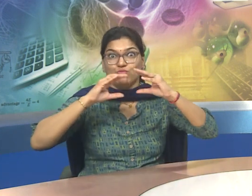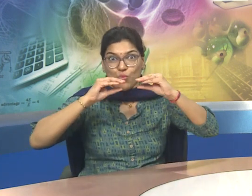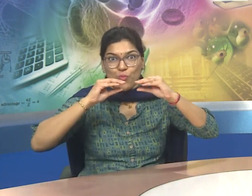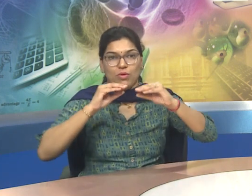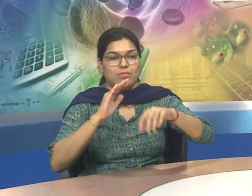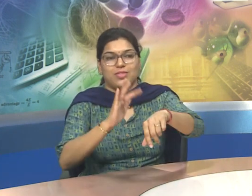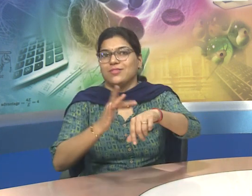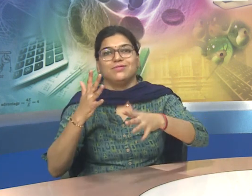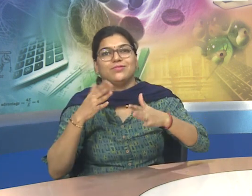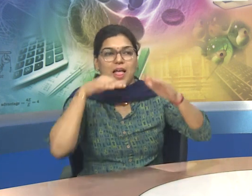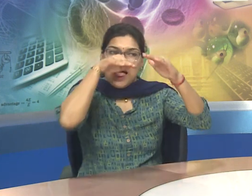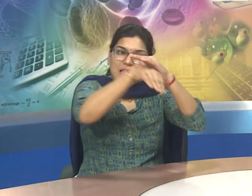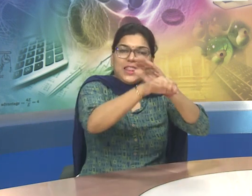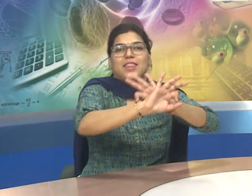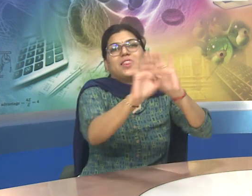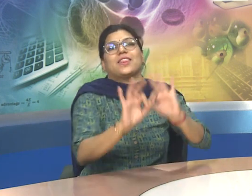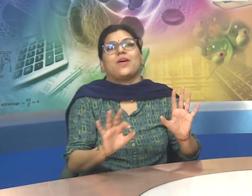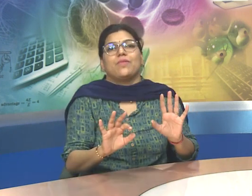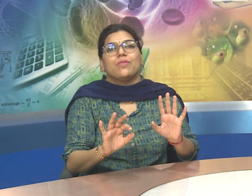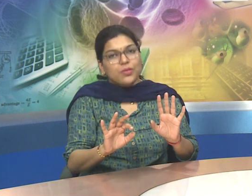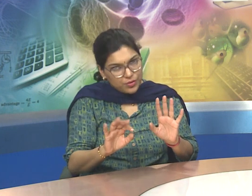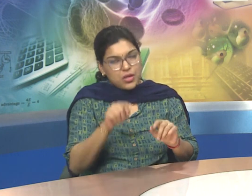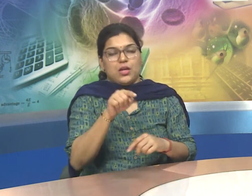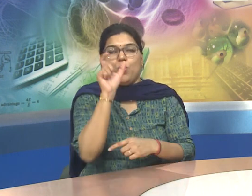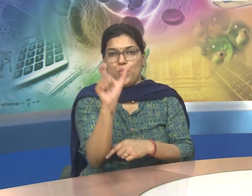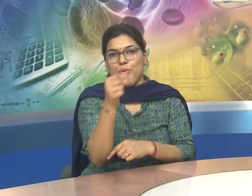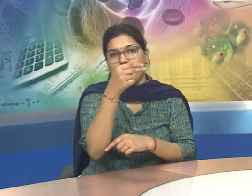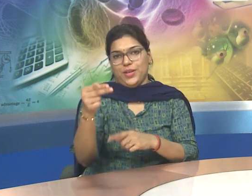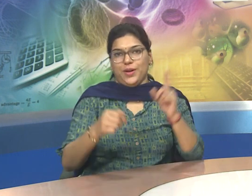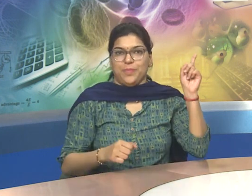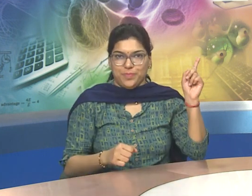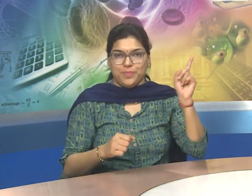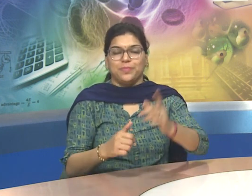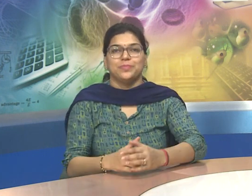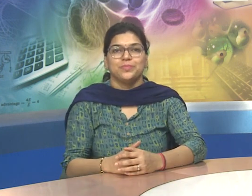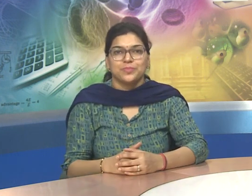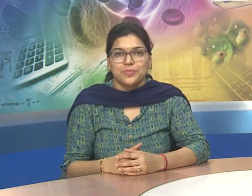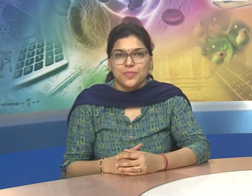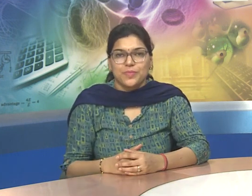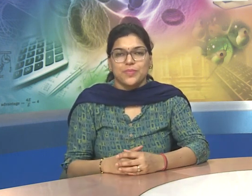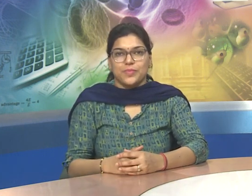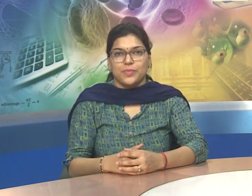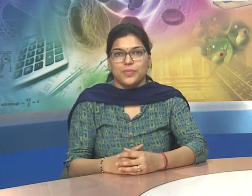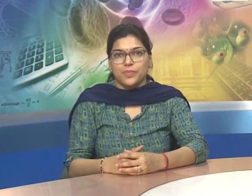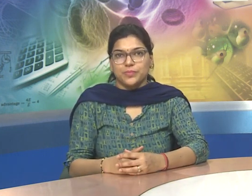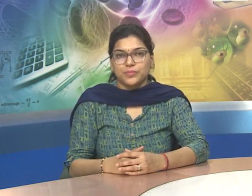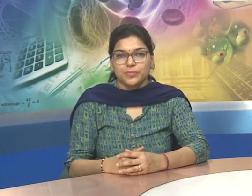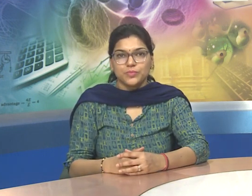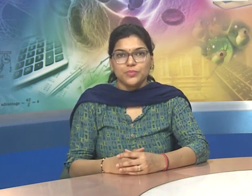The opposite of software is hardware. Hardware is that material which we can touch.